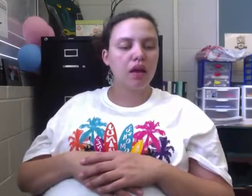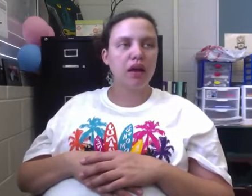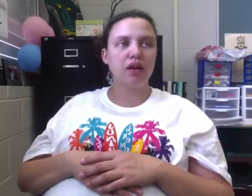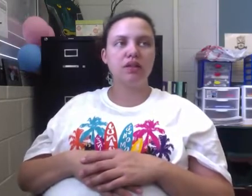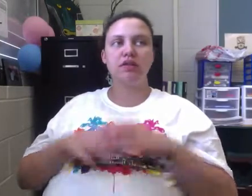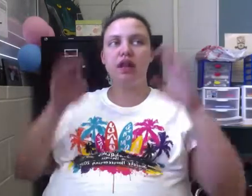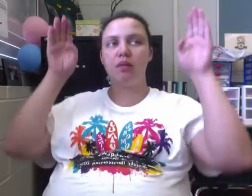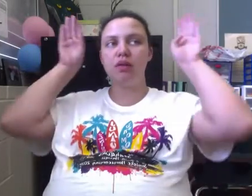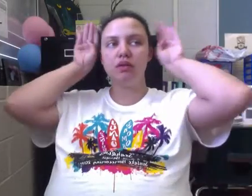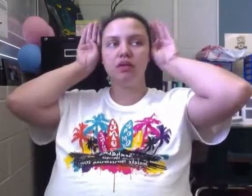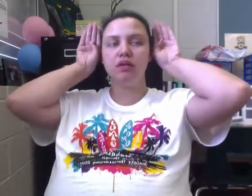Ears of an animal.